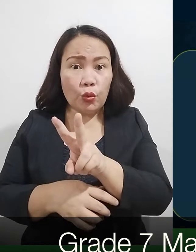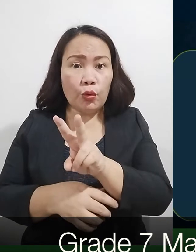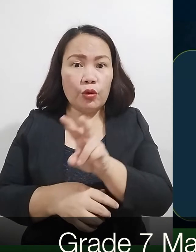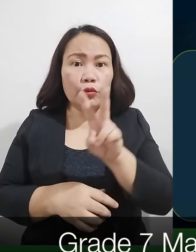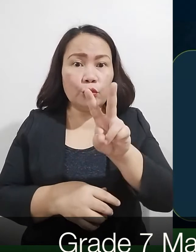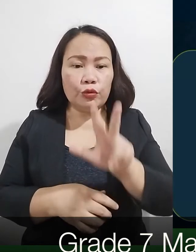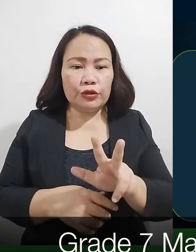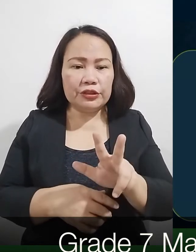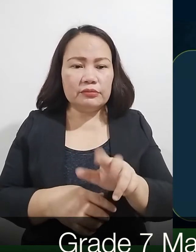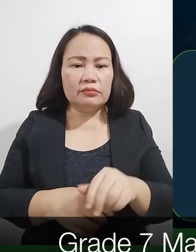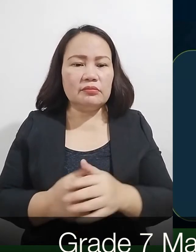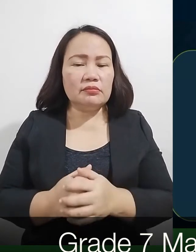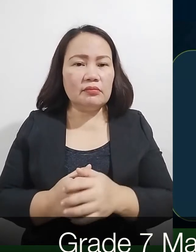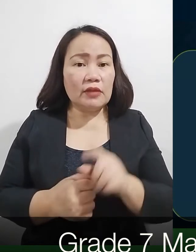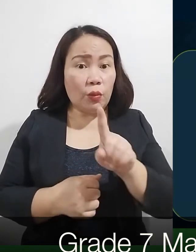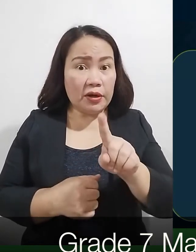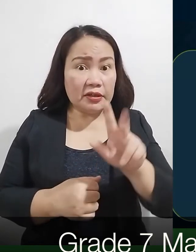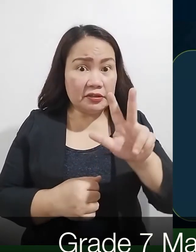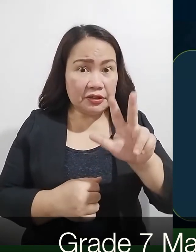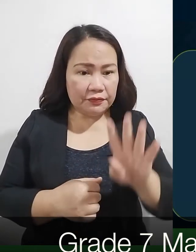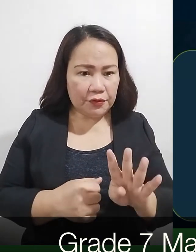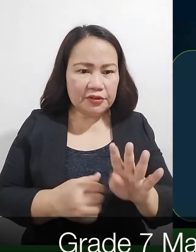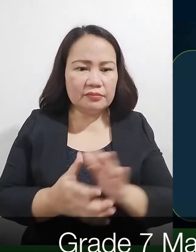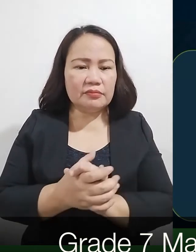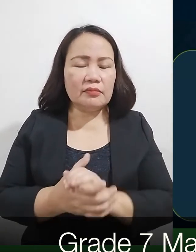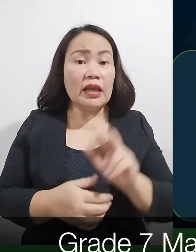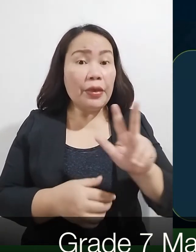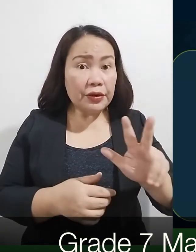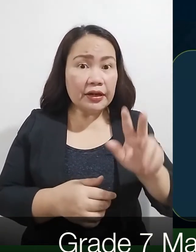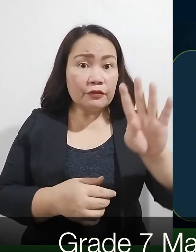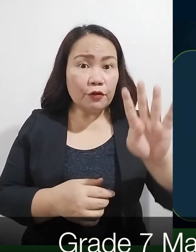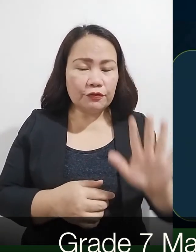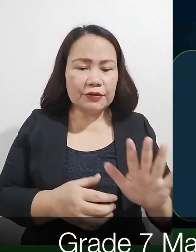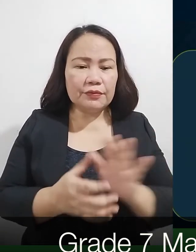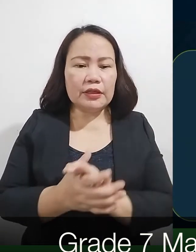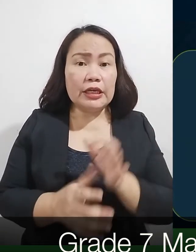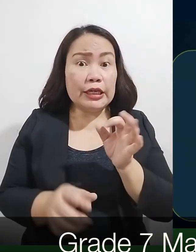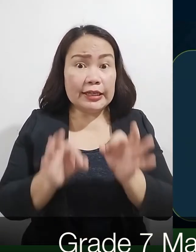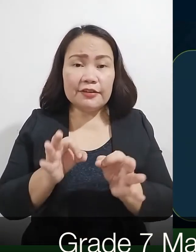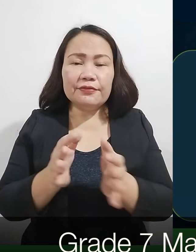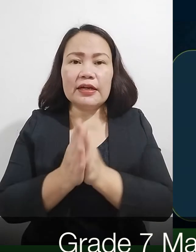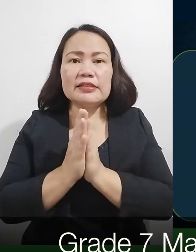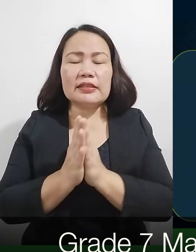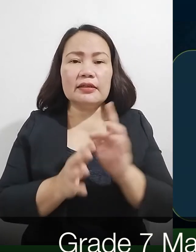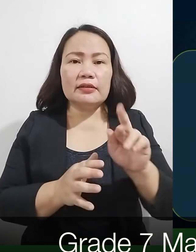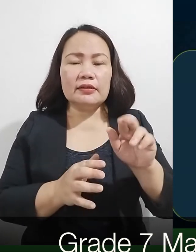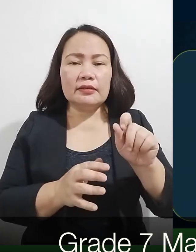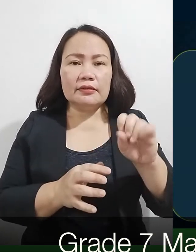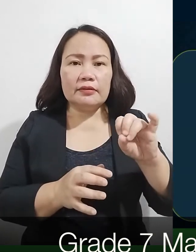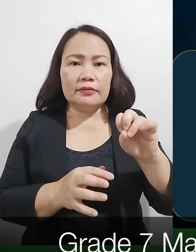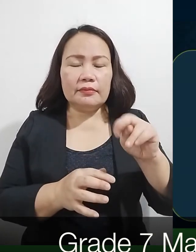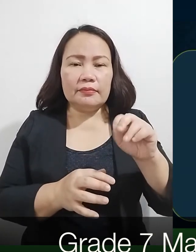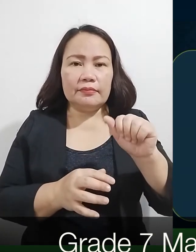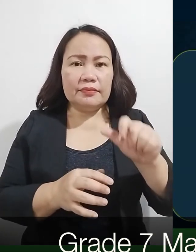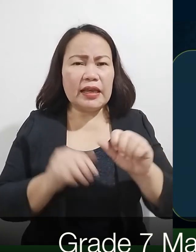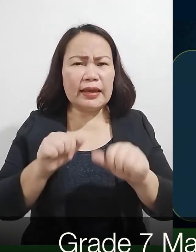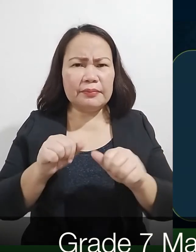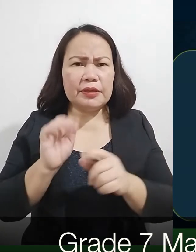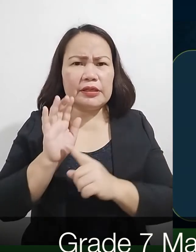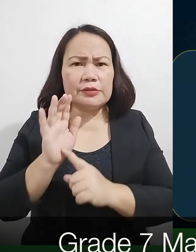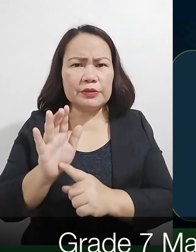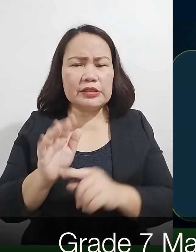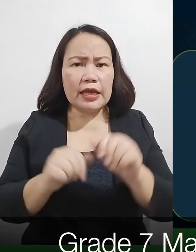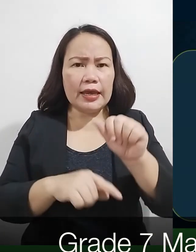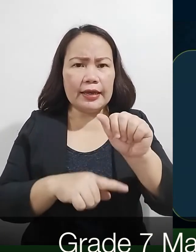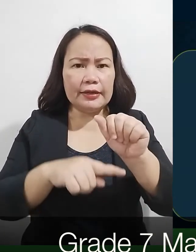2/3, 1 and 3/4, 3 and 4/5. Now, if you will be asking, a rational number can be